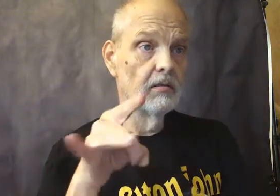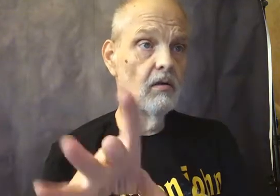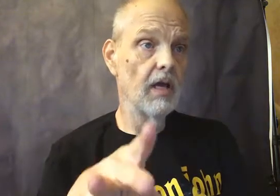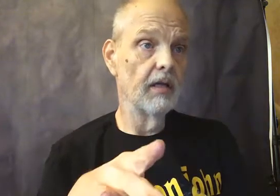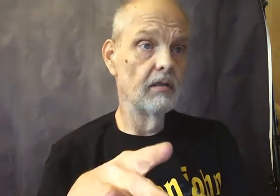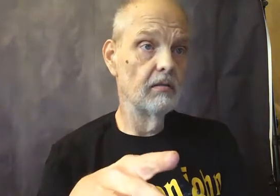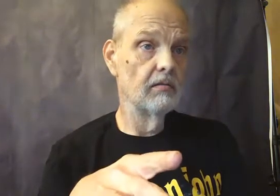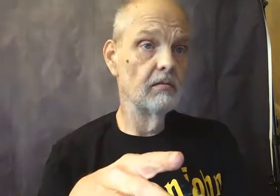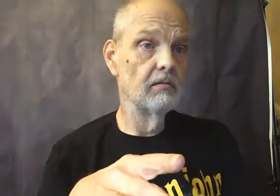don't like.